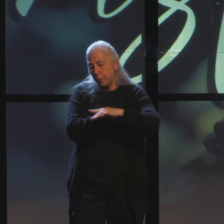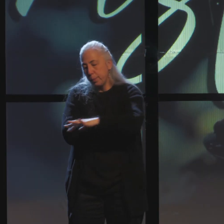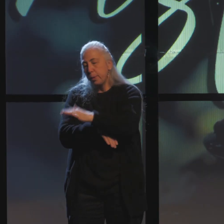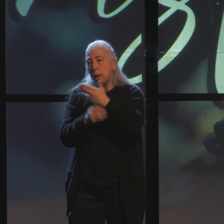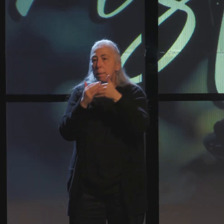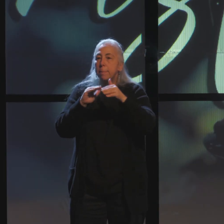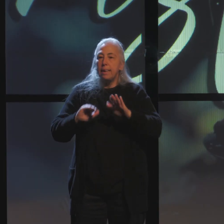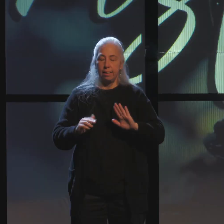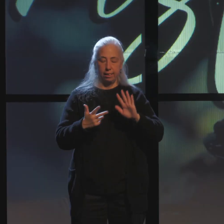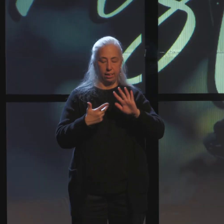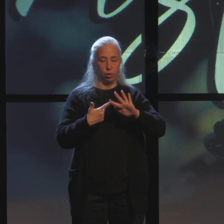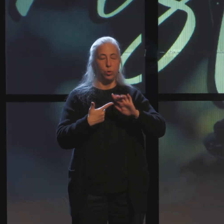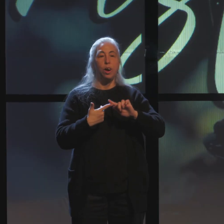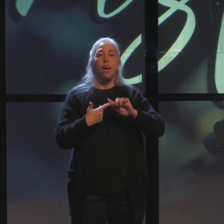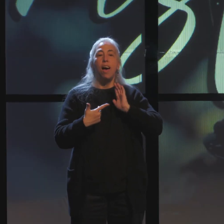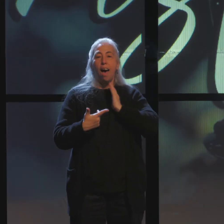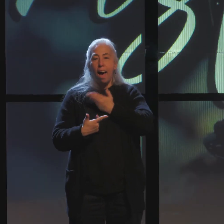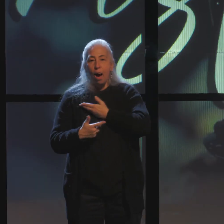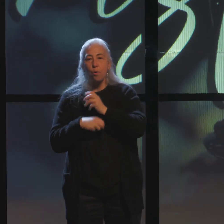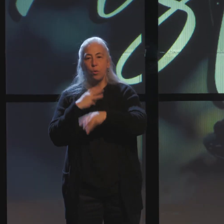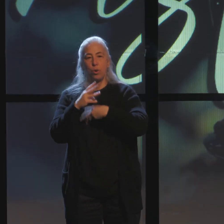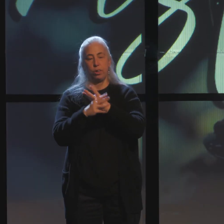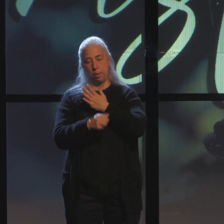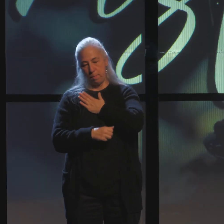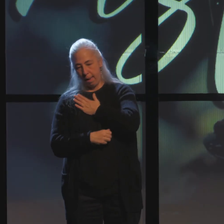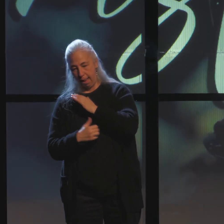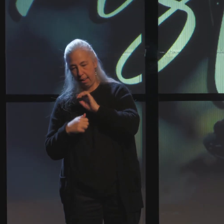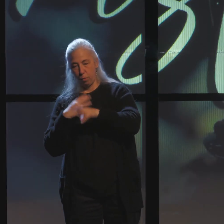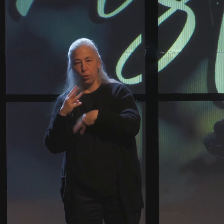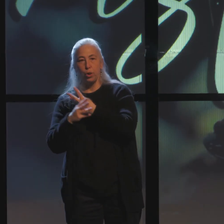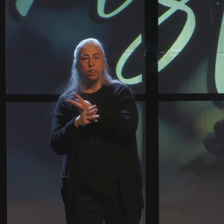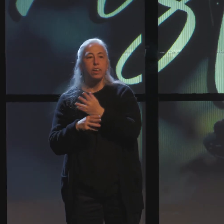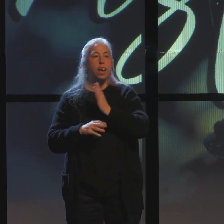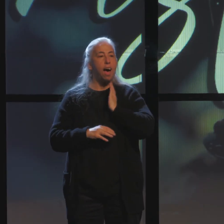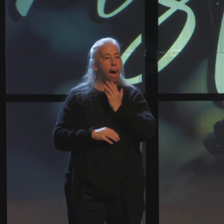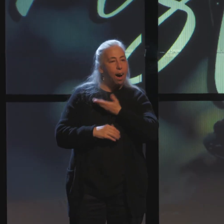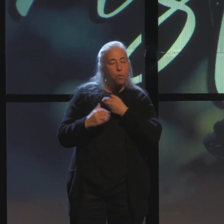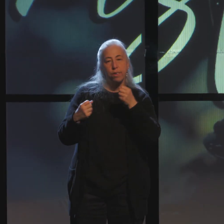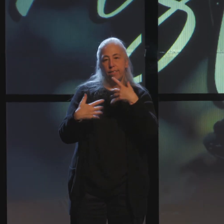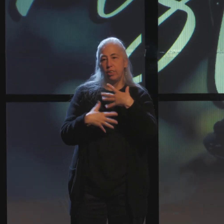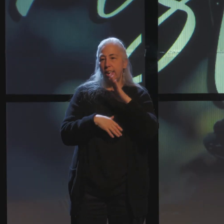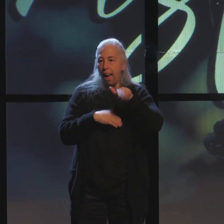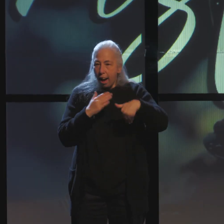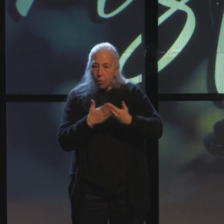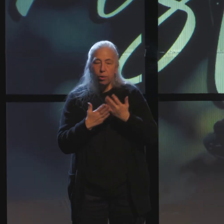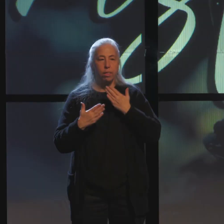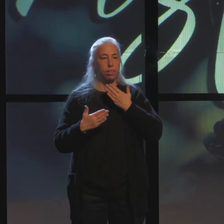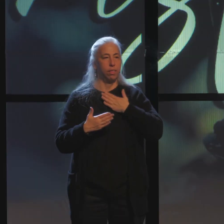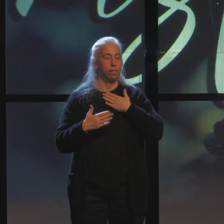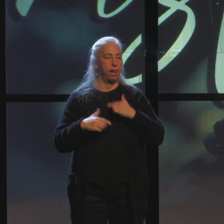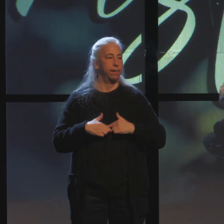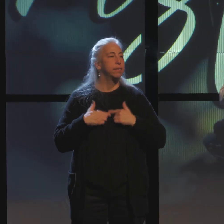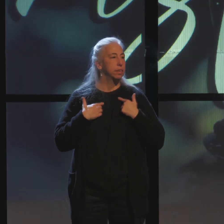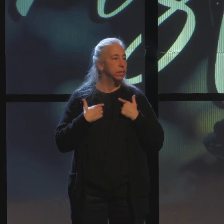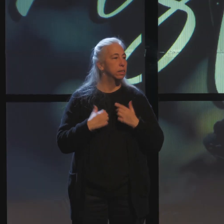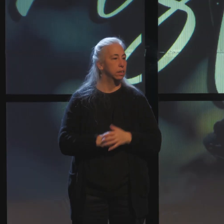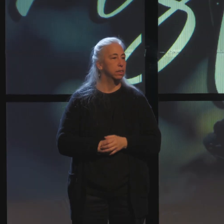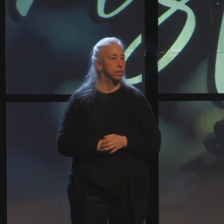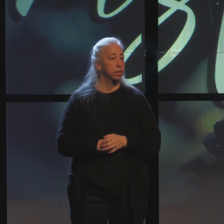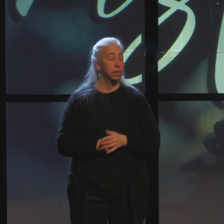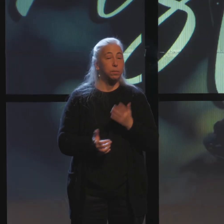writing peace into our messes and into our fears and into our unfinished lives. And maybe peace